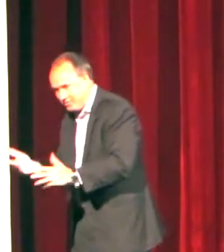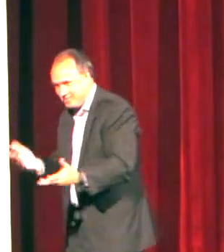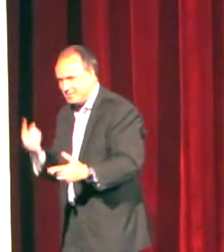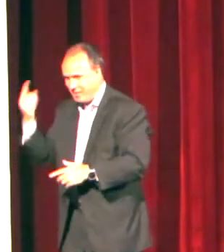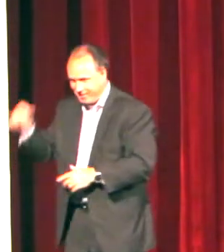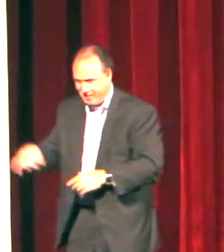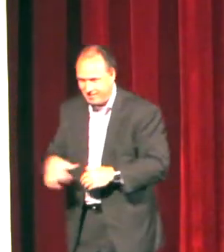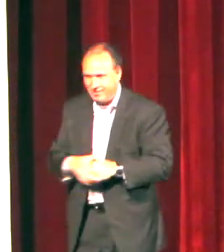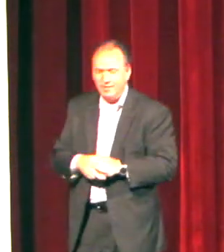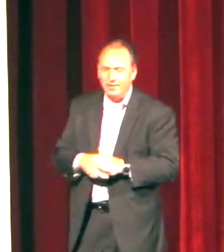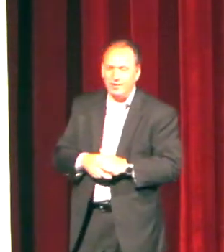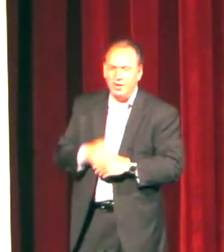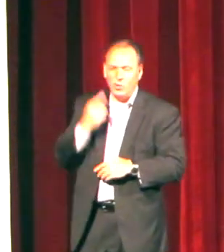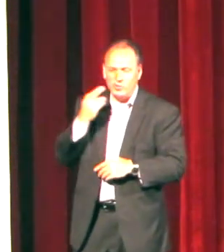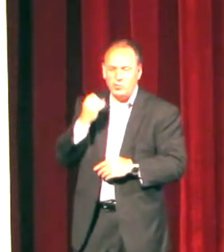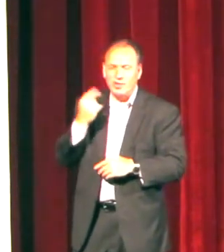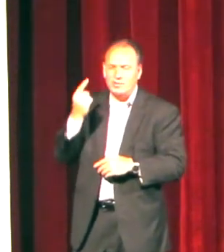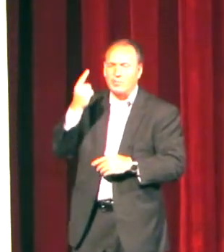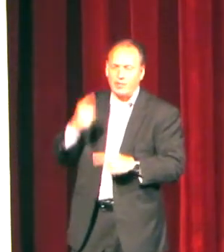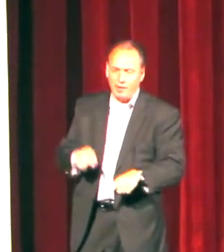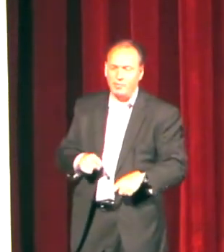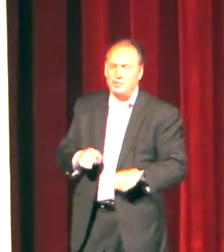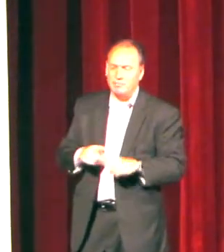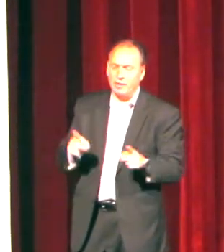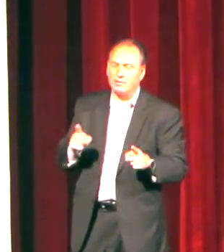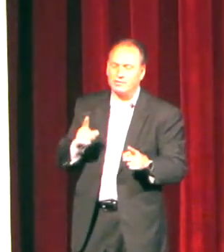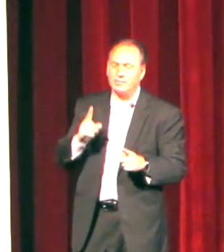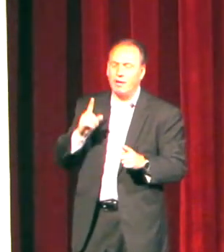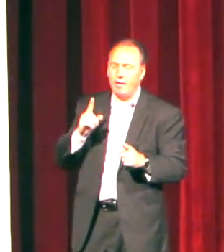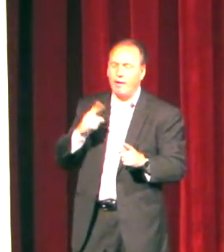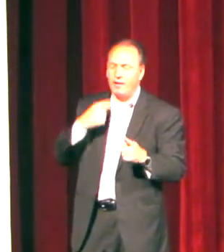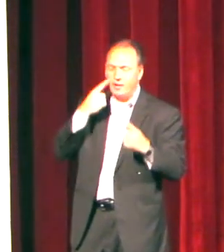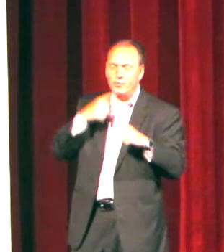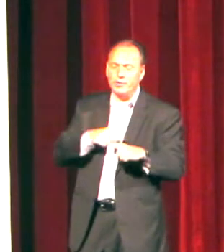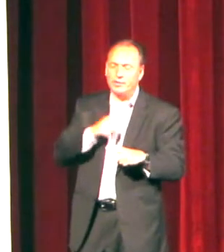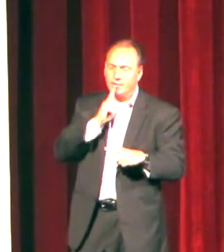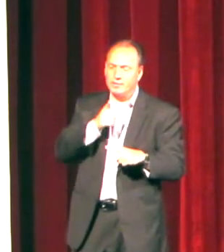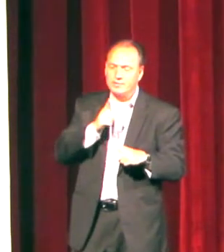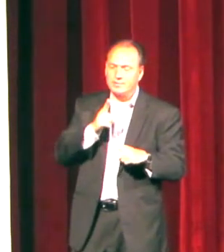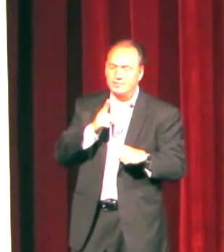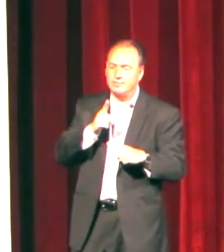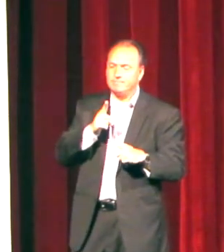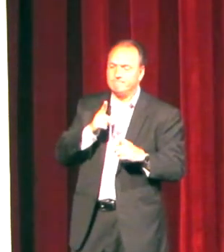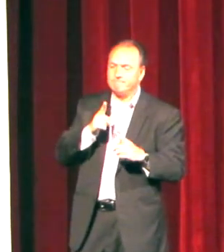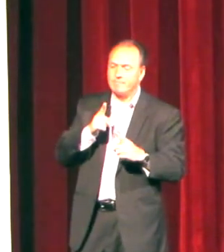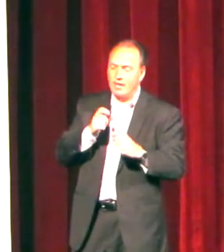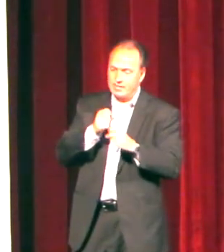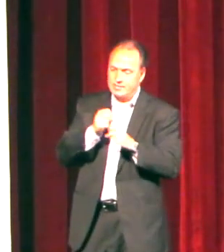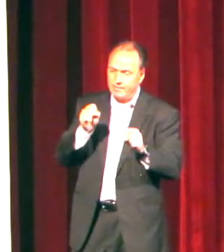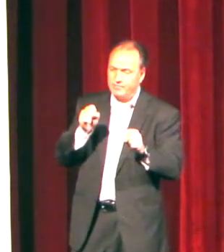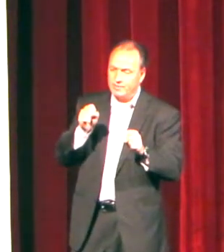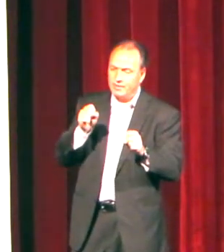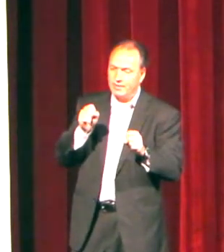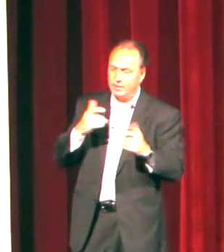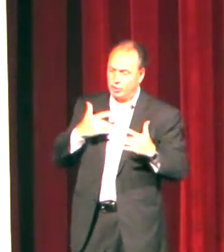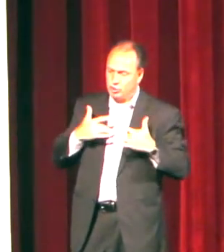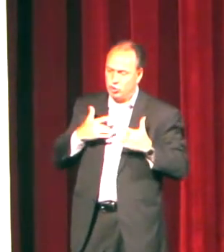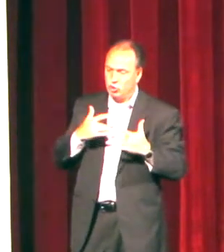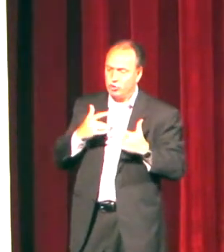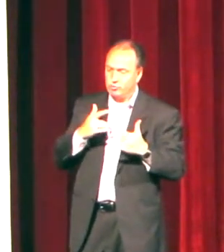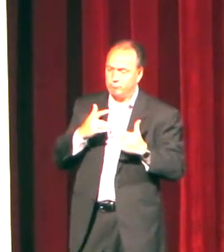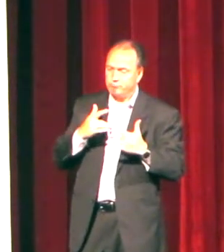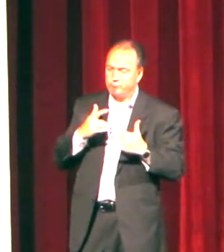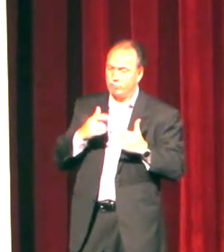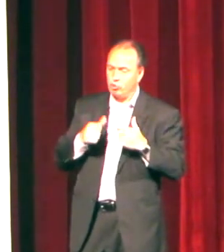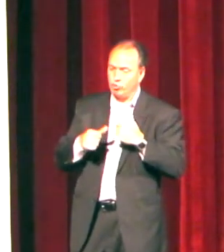that, the reason behind why this stuff happens. But I completely agree, it is a safety risk, it is a